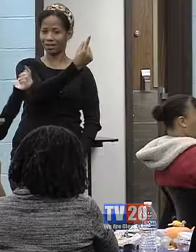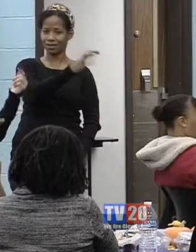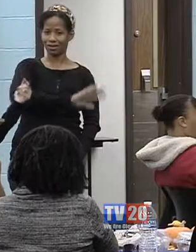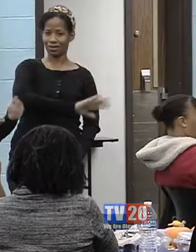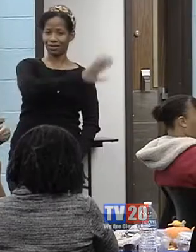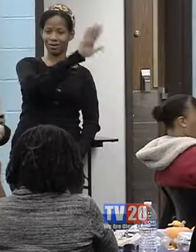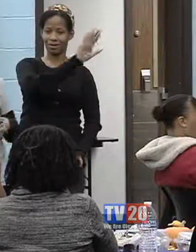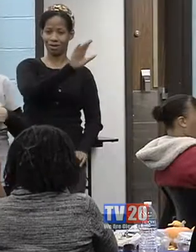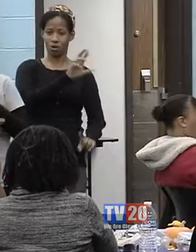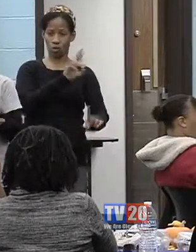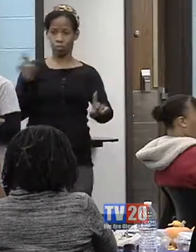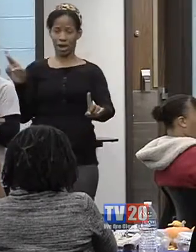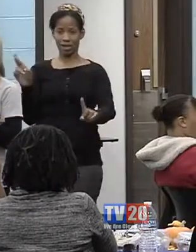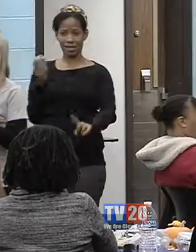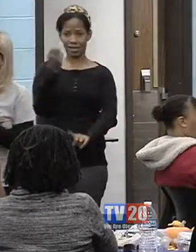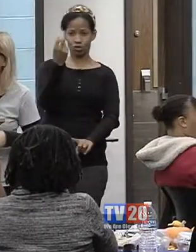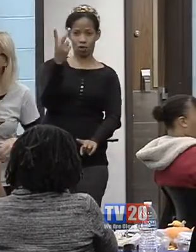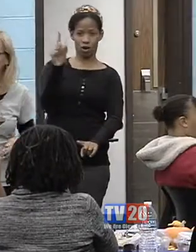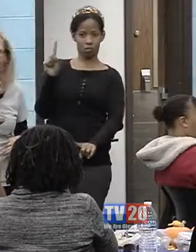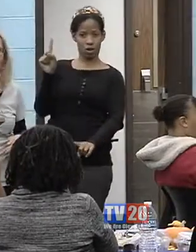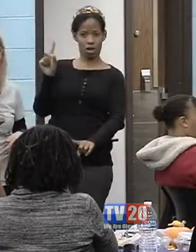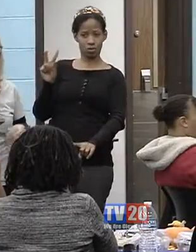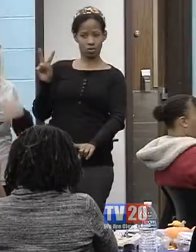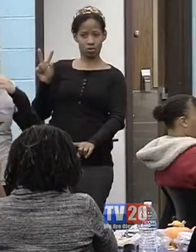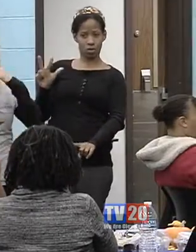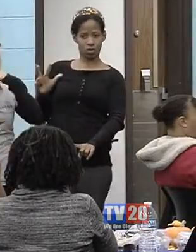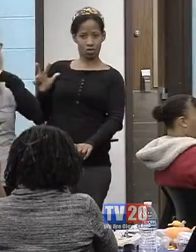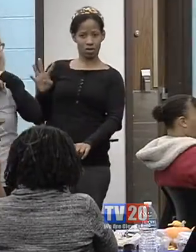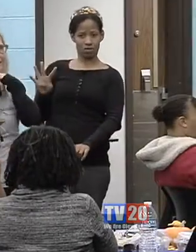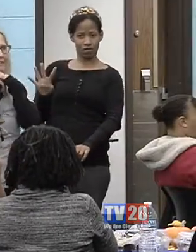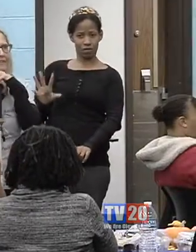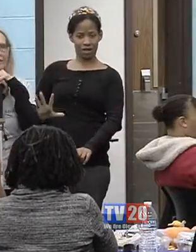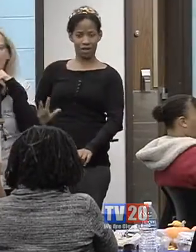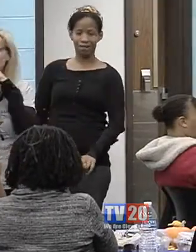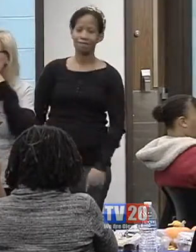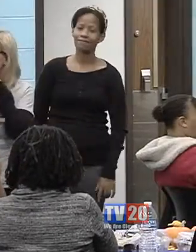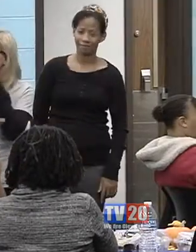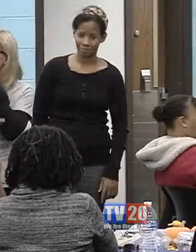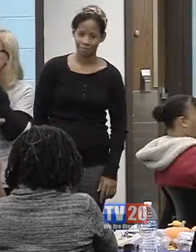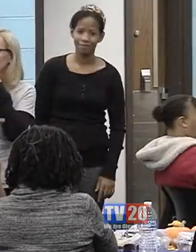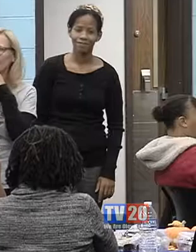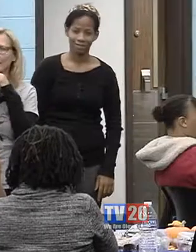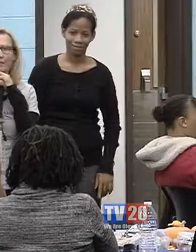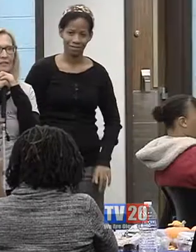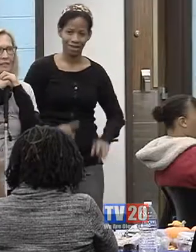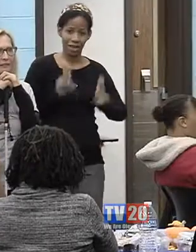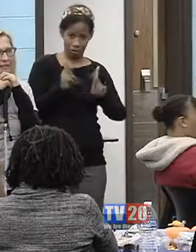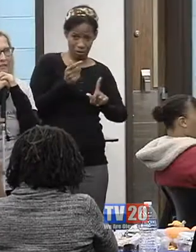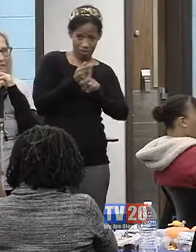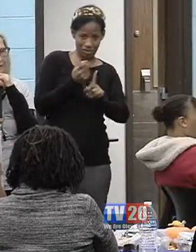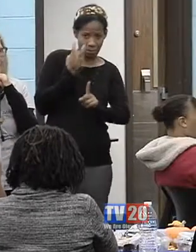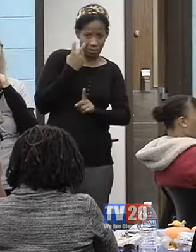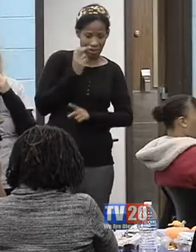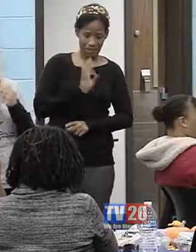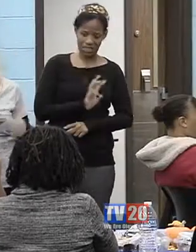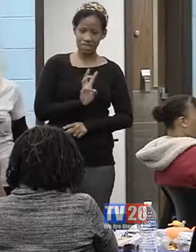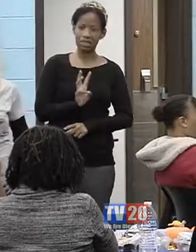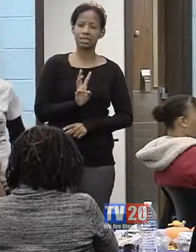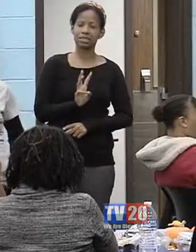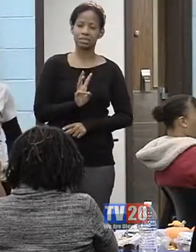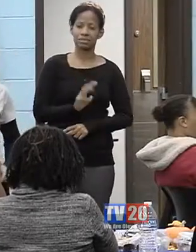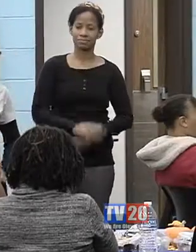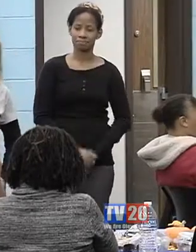sometimes I'm challenged that way. But. So why I whispered in her ear, let me answer that, because she usually has me run around in a clock all around, and I get